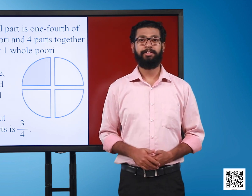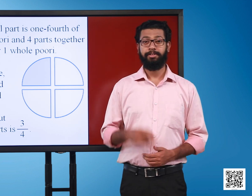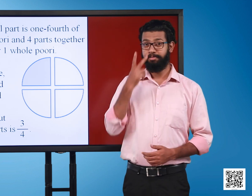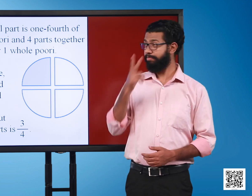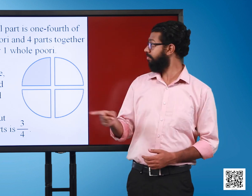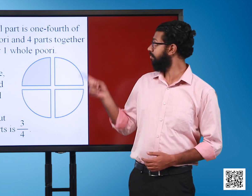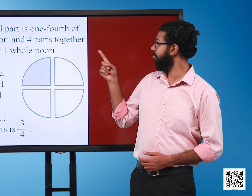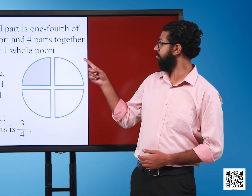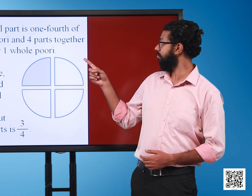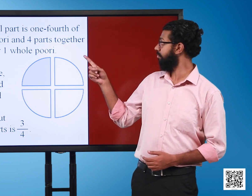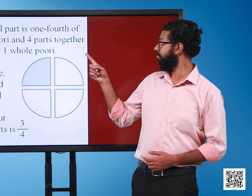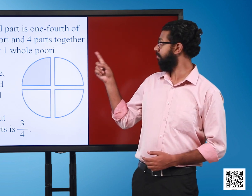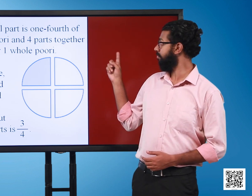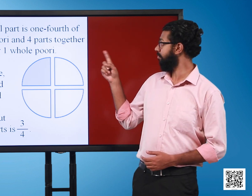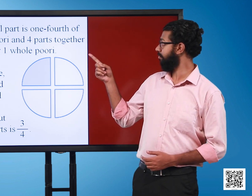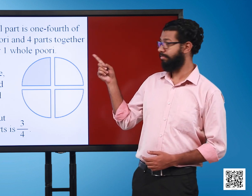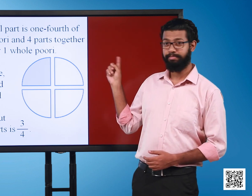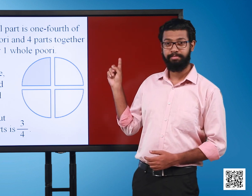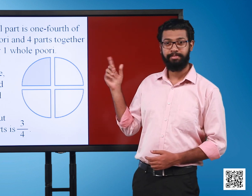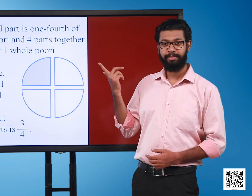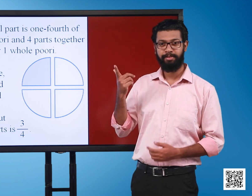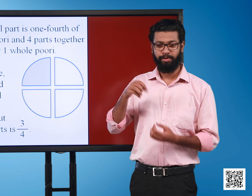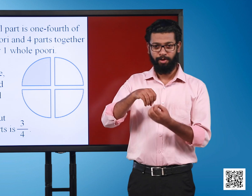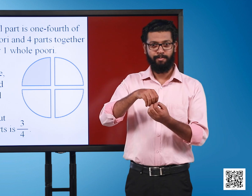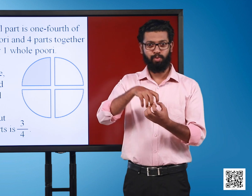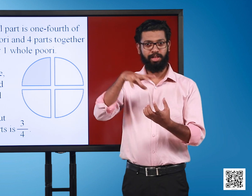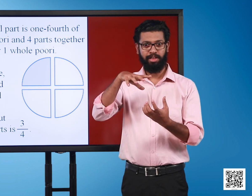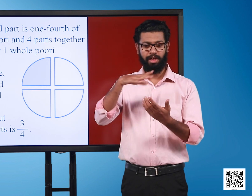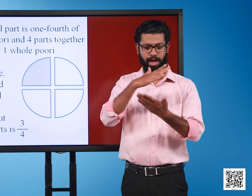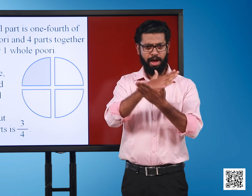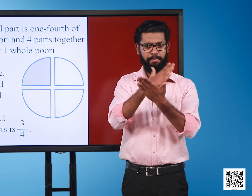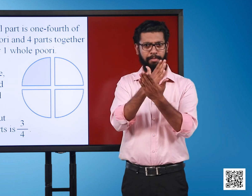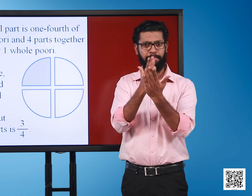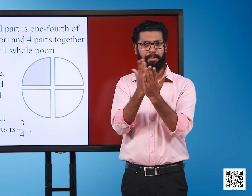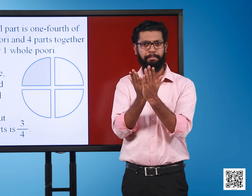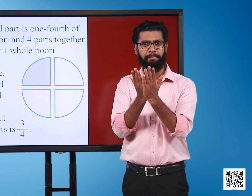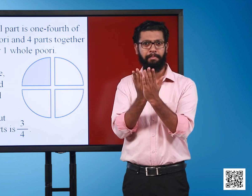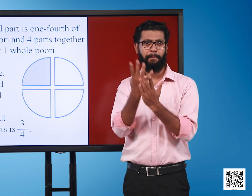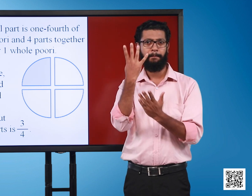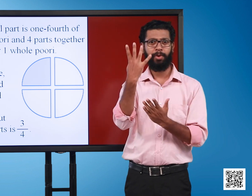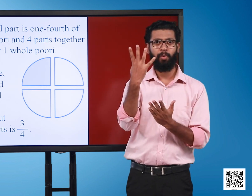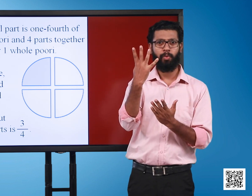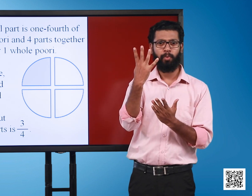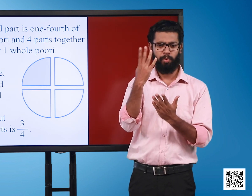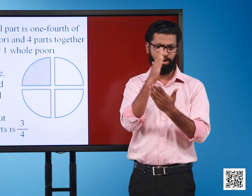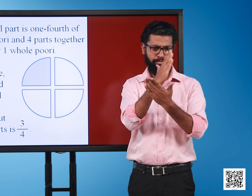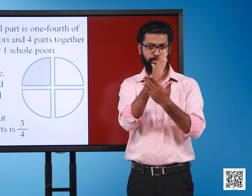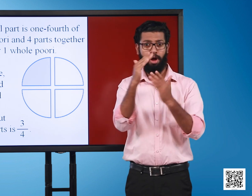So each equal part is 1/4 of one whole puri, and 4 parts together will be